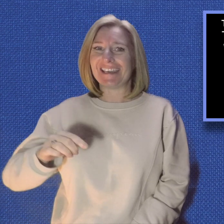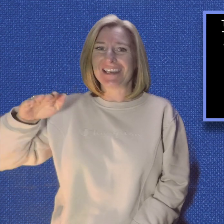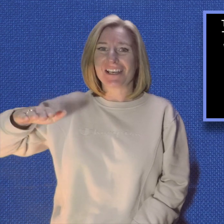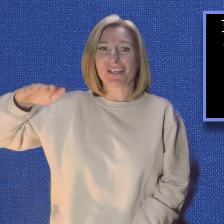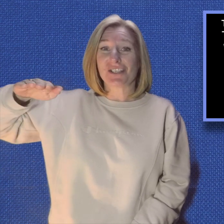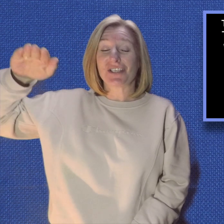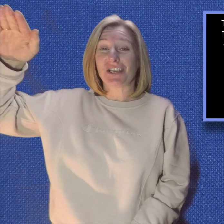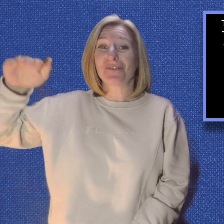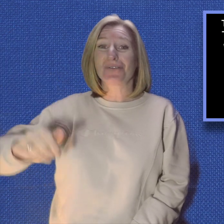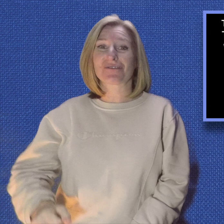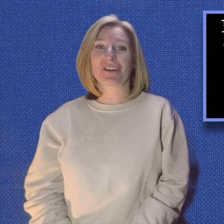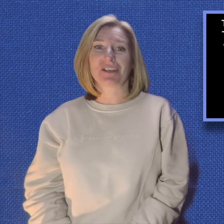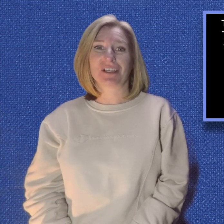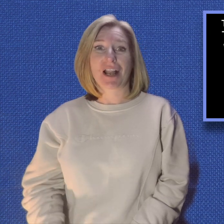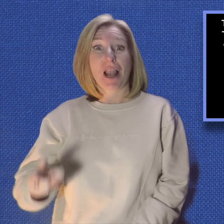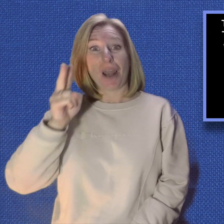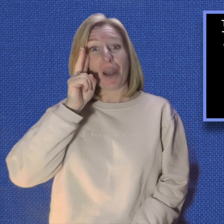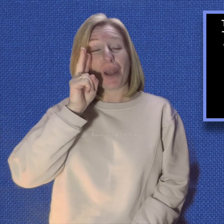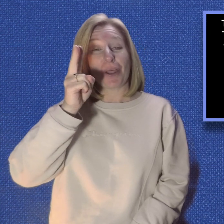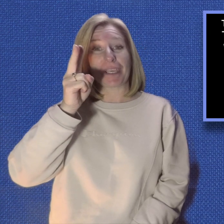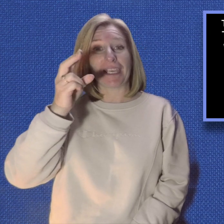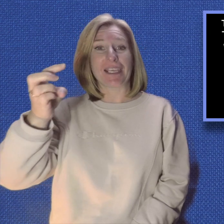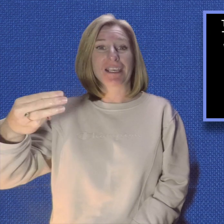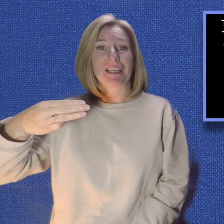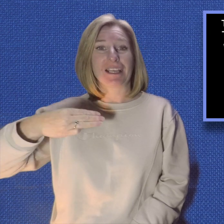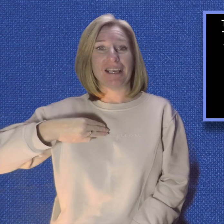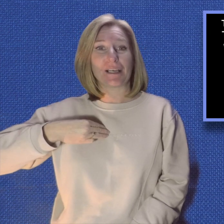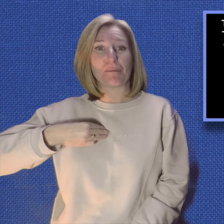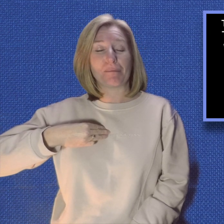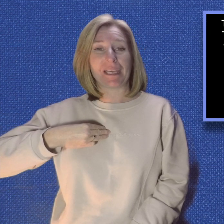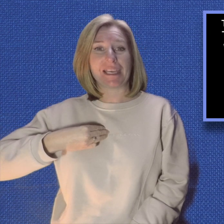children looking at me.